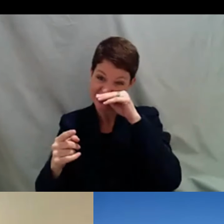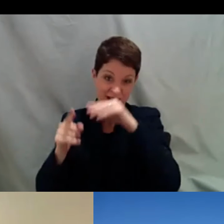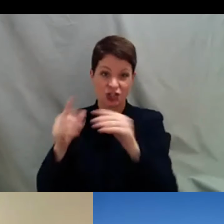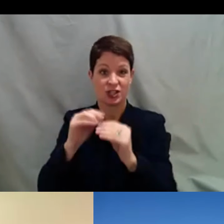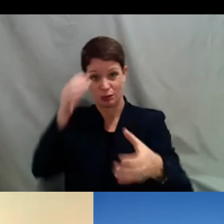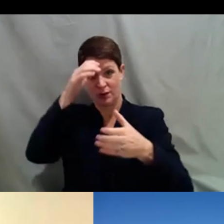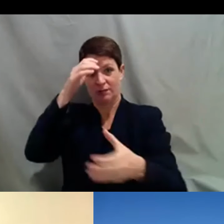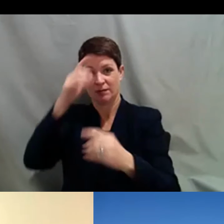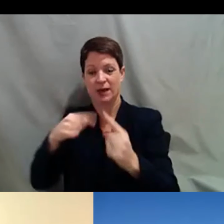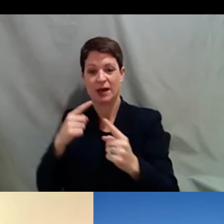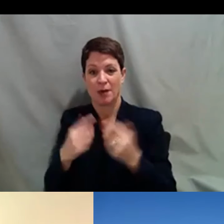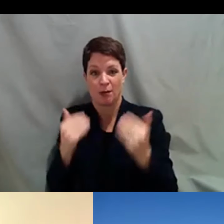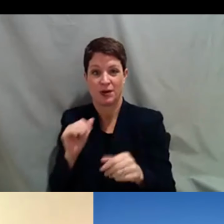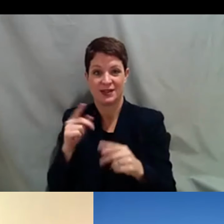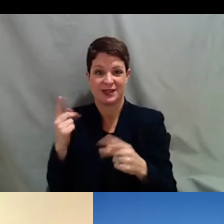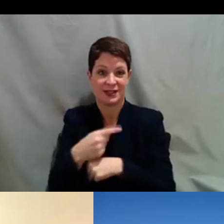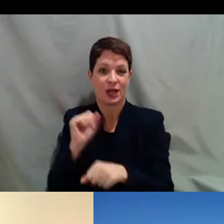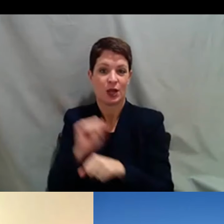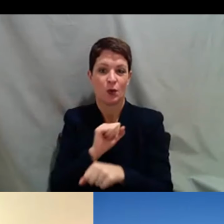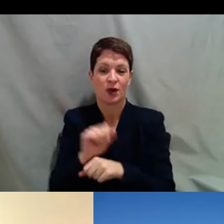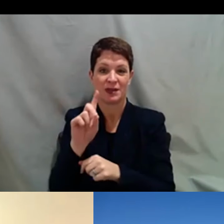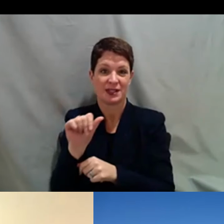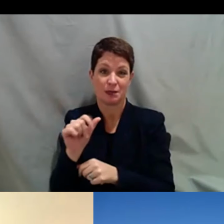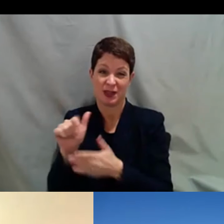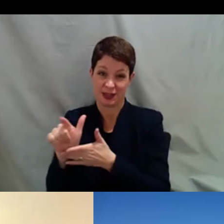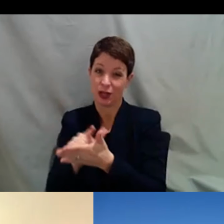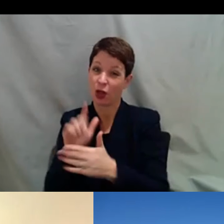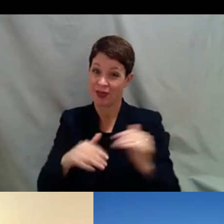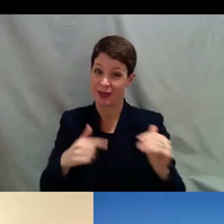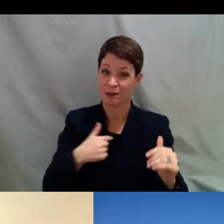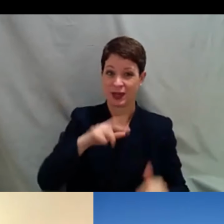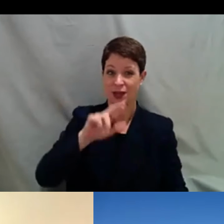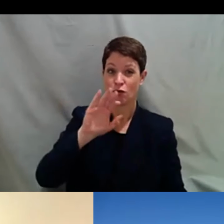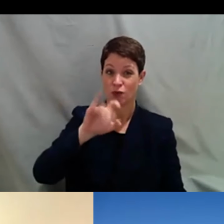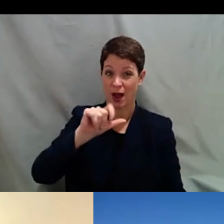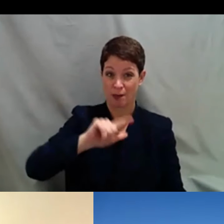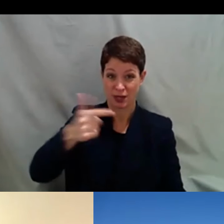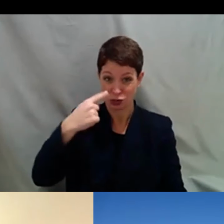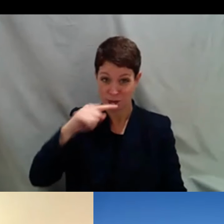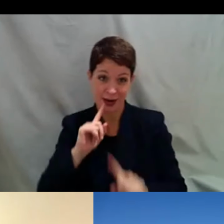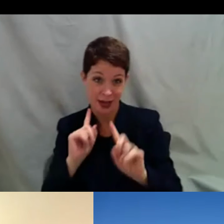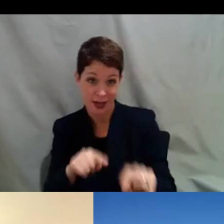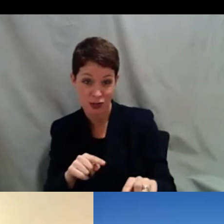the present day workings of disability law than I do. Rabia, do you mind taking this one?